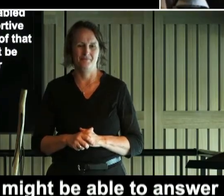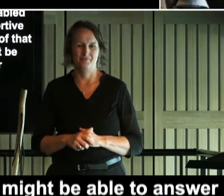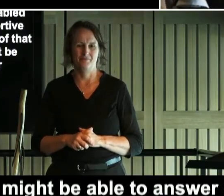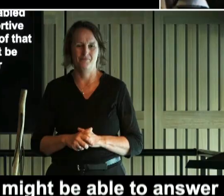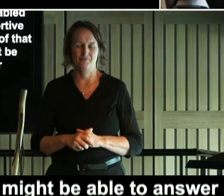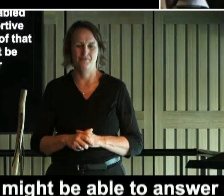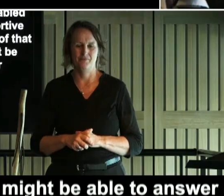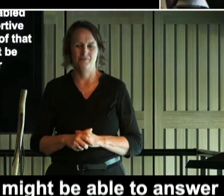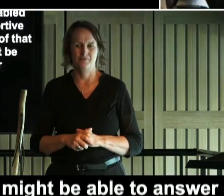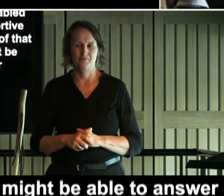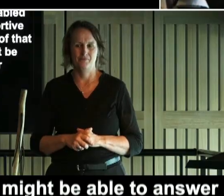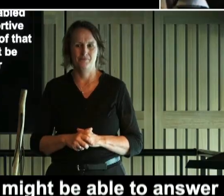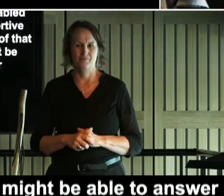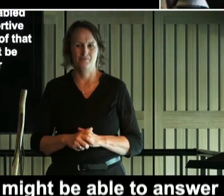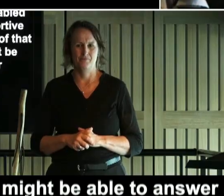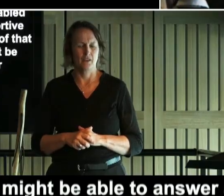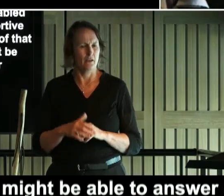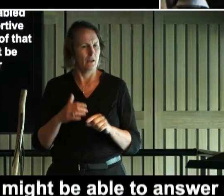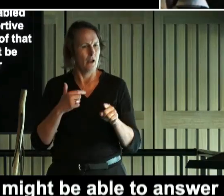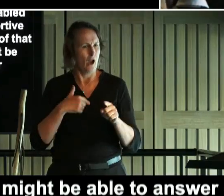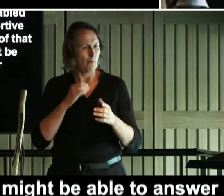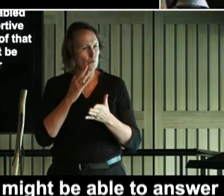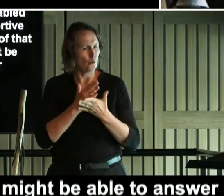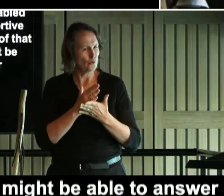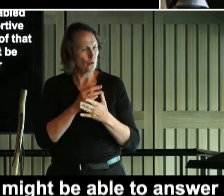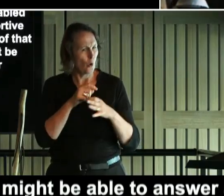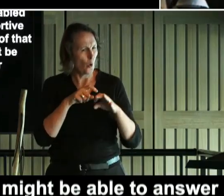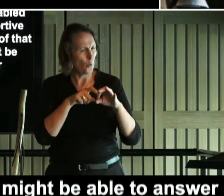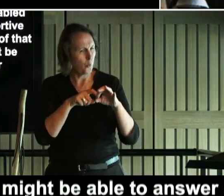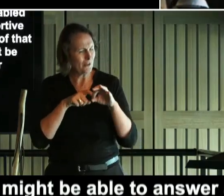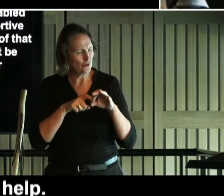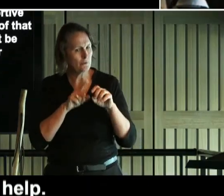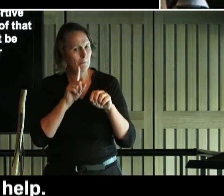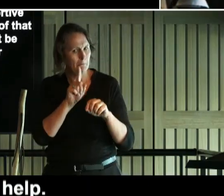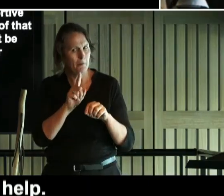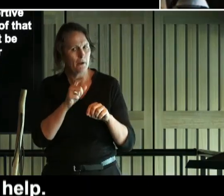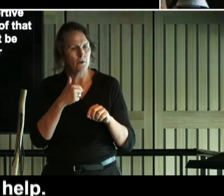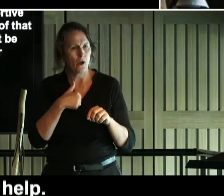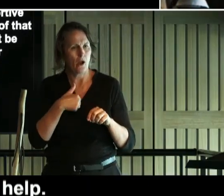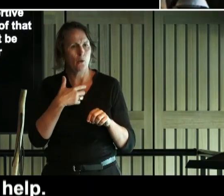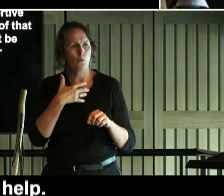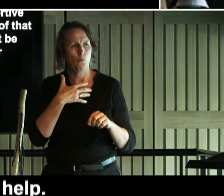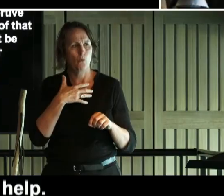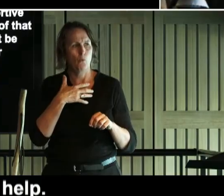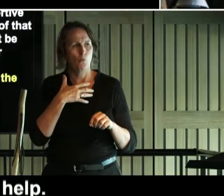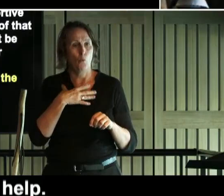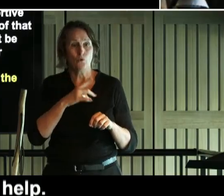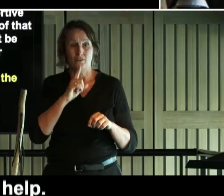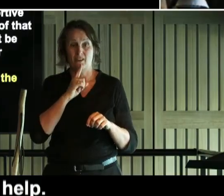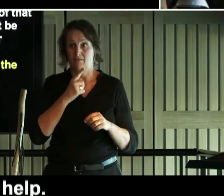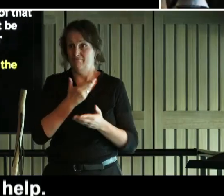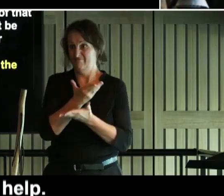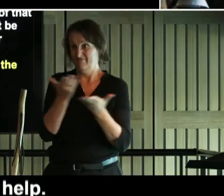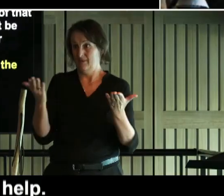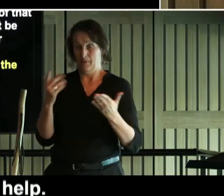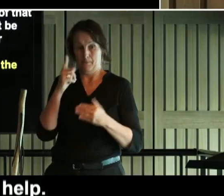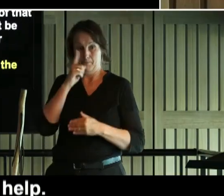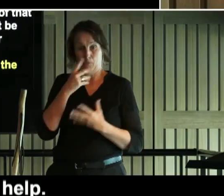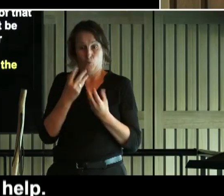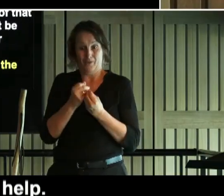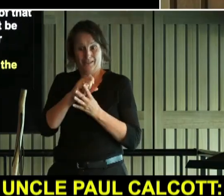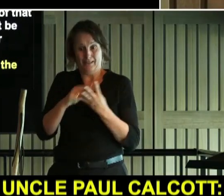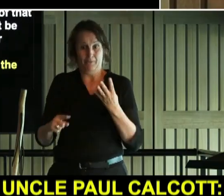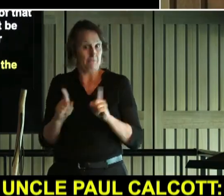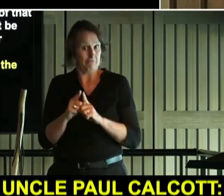So, can I just, I'm not sure what the question is, but can I say, as people with disabilities, people living with